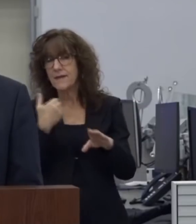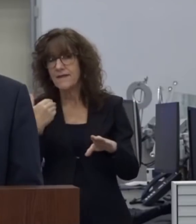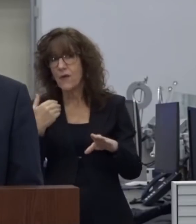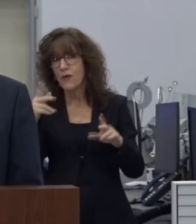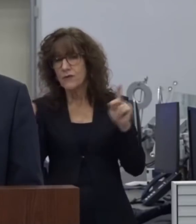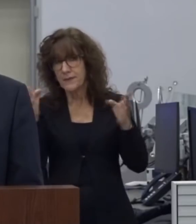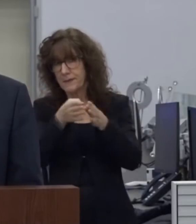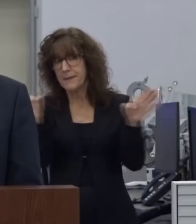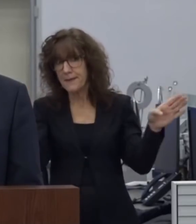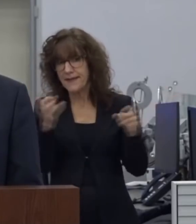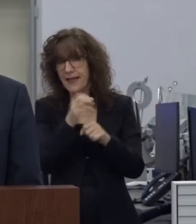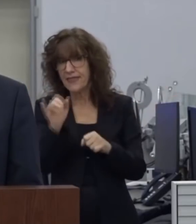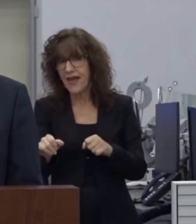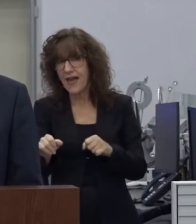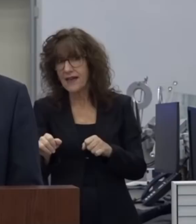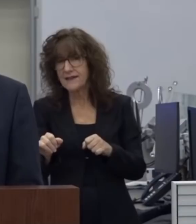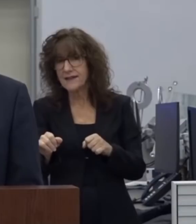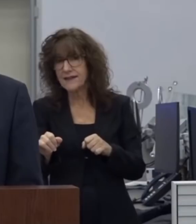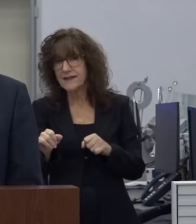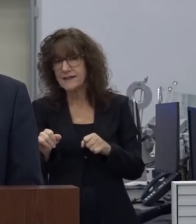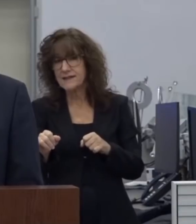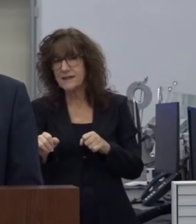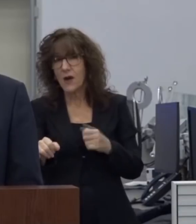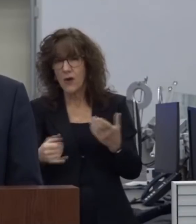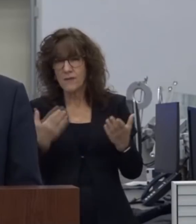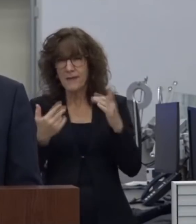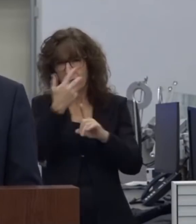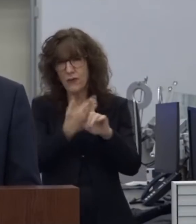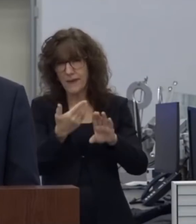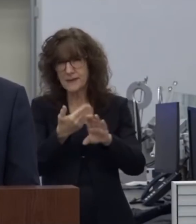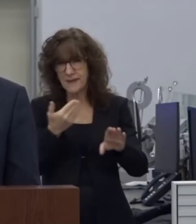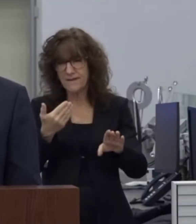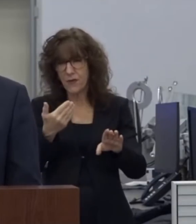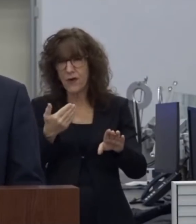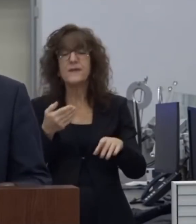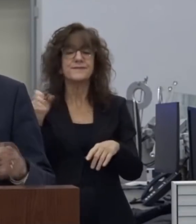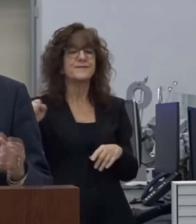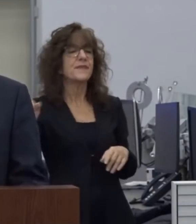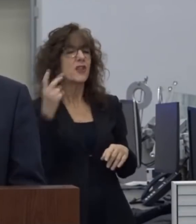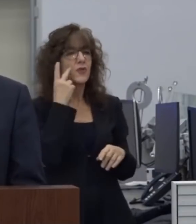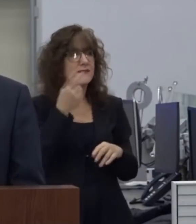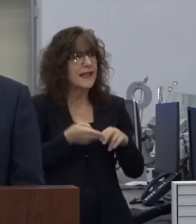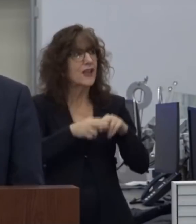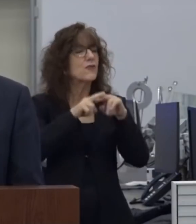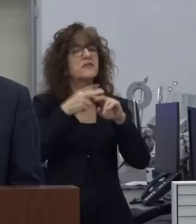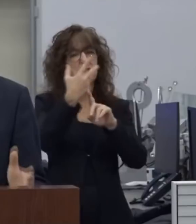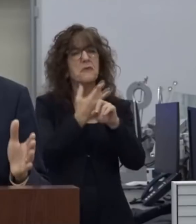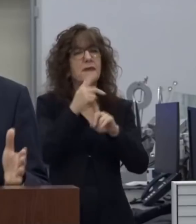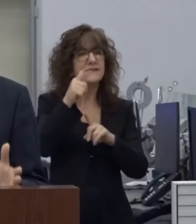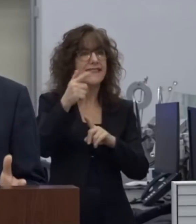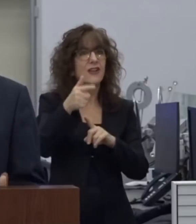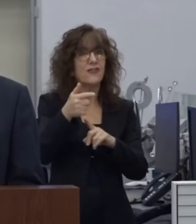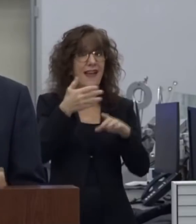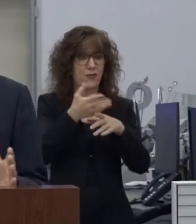it. Whenever it's distributed, we should be expecting like 3 months. Right, you'll start to see it really increase in about 3 months. Hopefully we